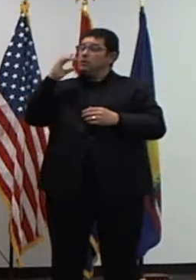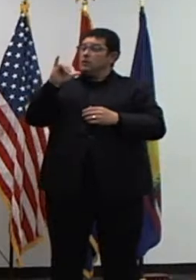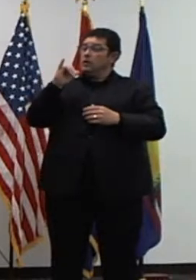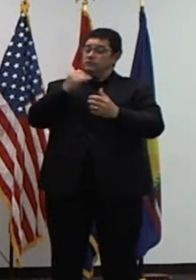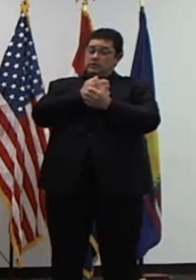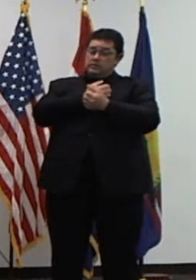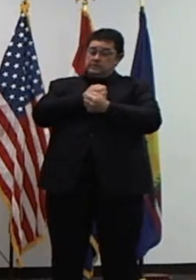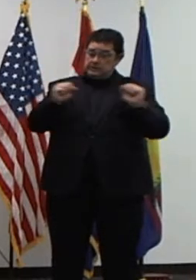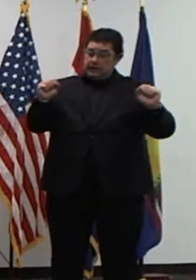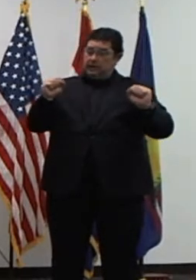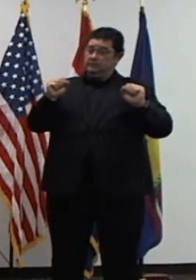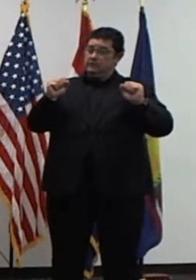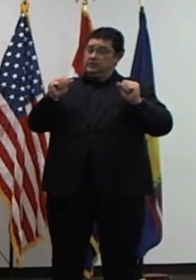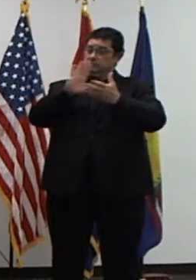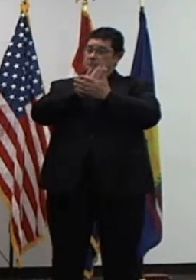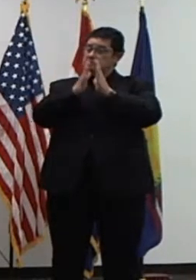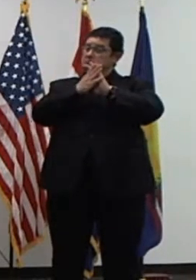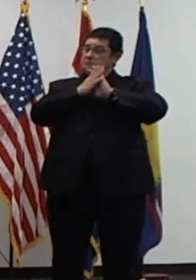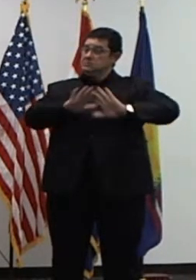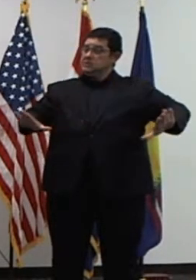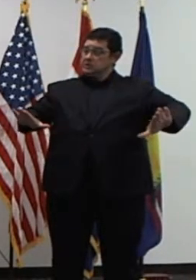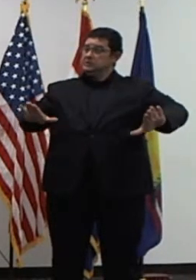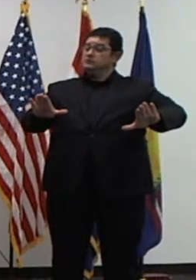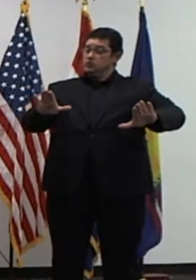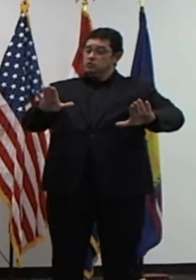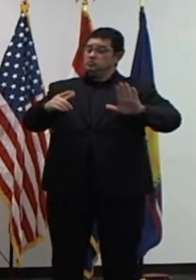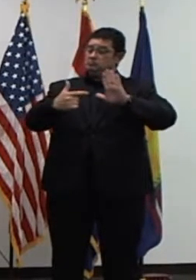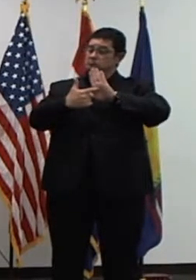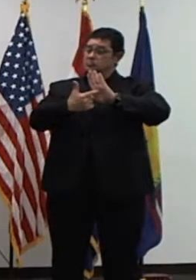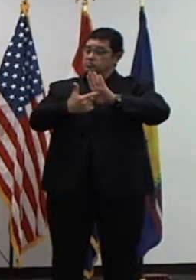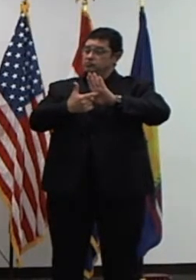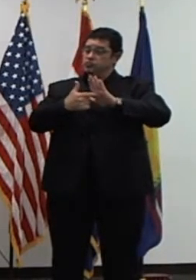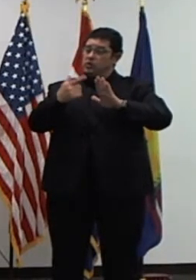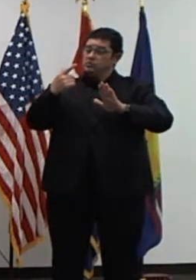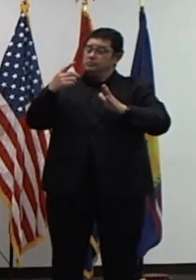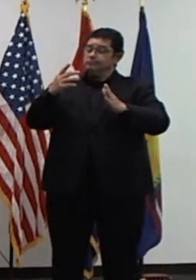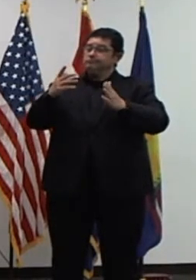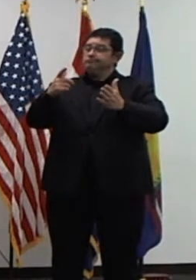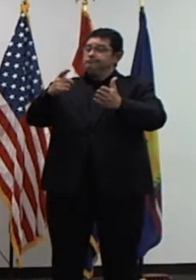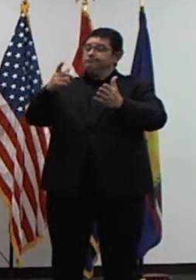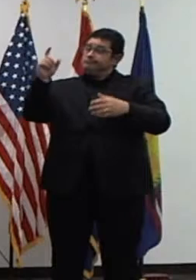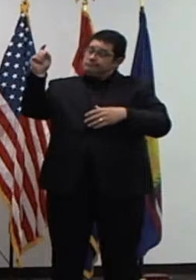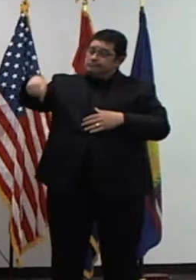peaceful demonstration of their commitment to change in our community.